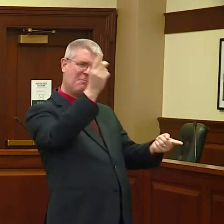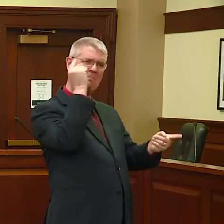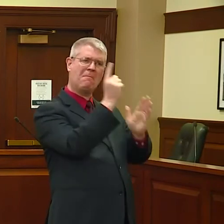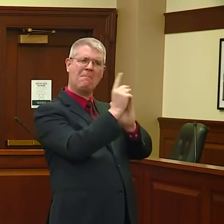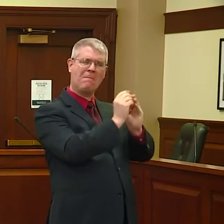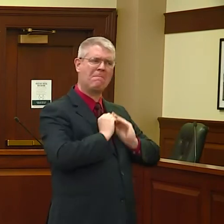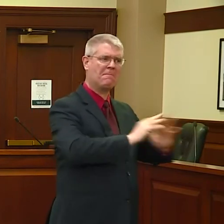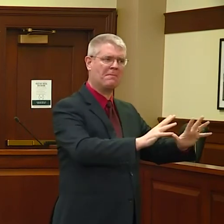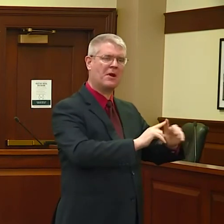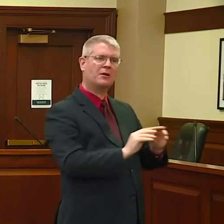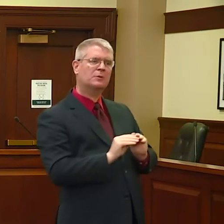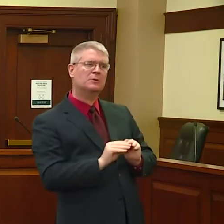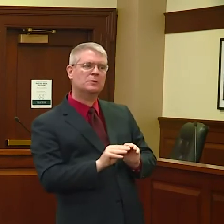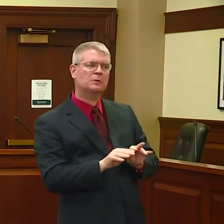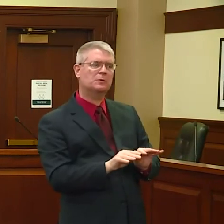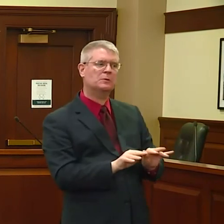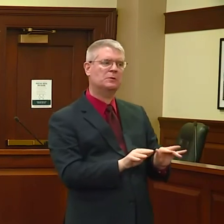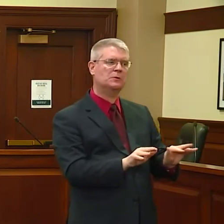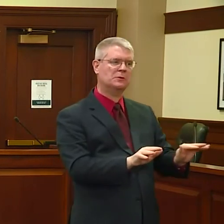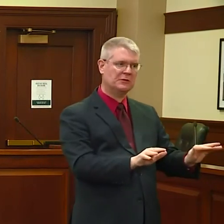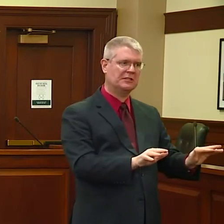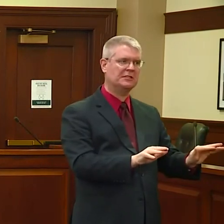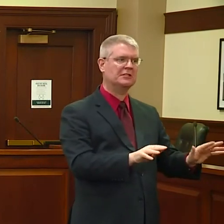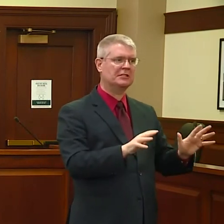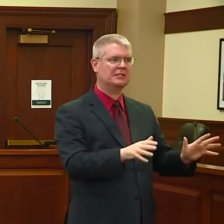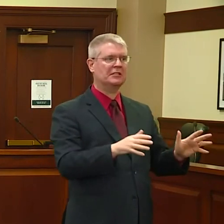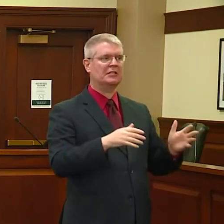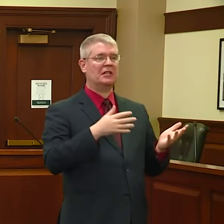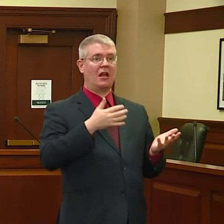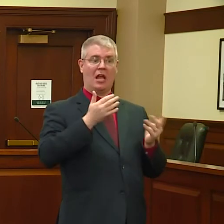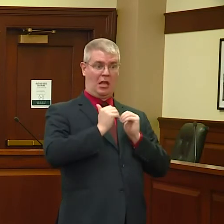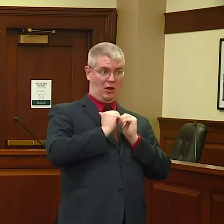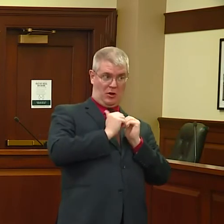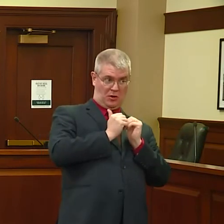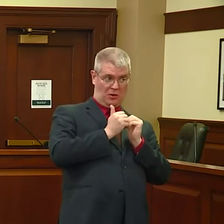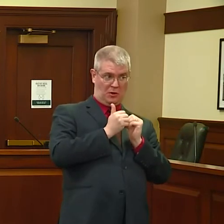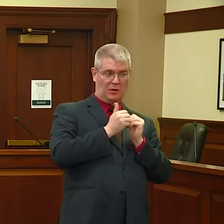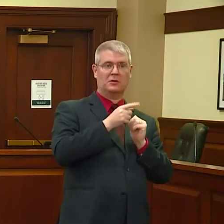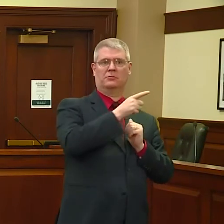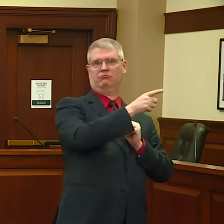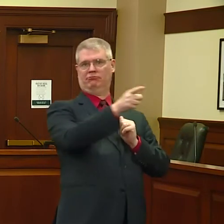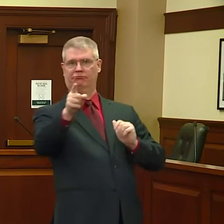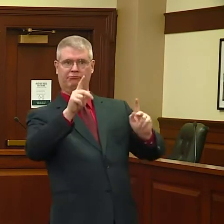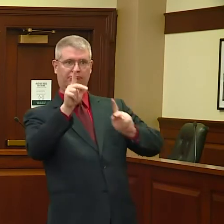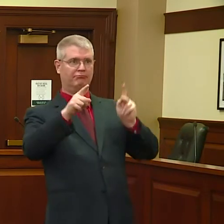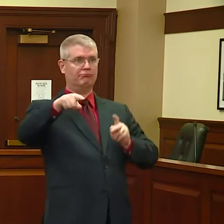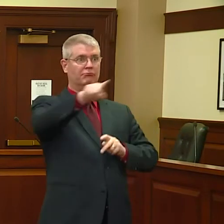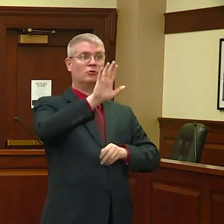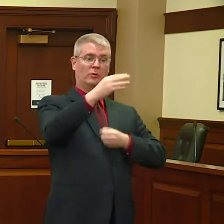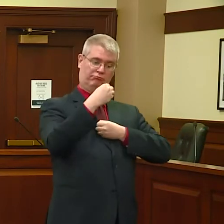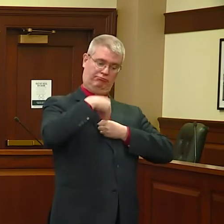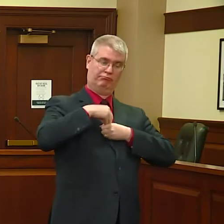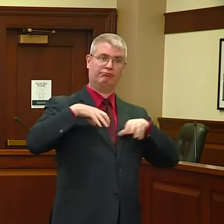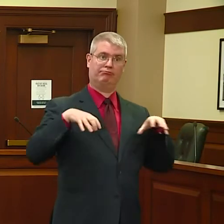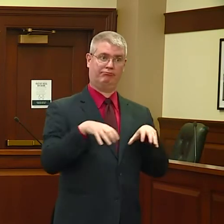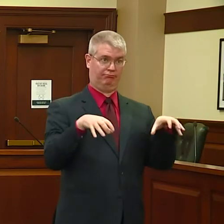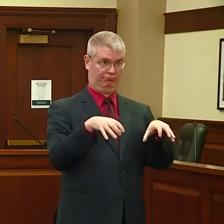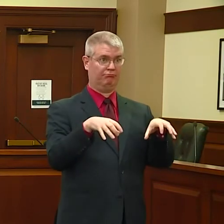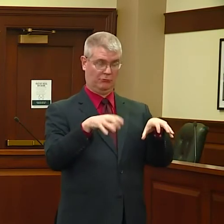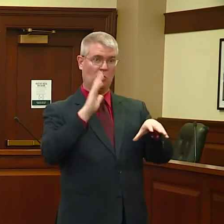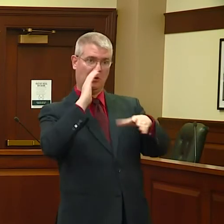spread of coronavirus than anything else. Our personal actions determine whether we, as